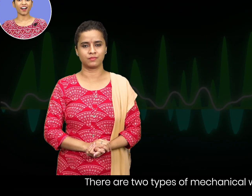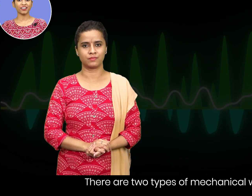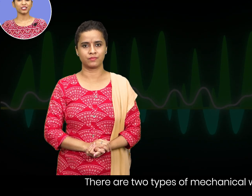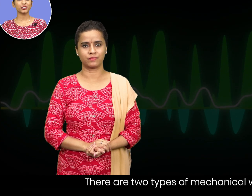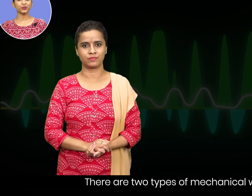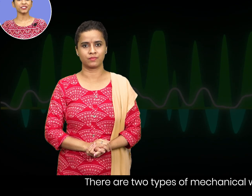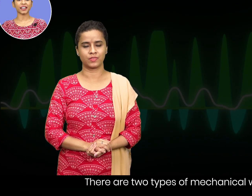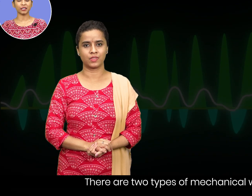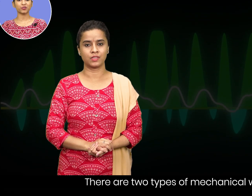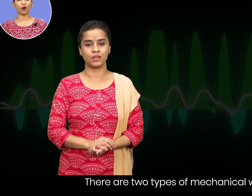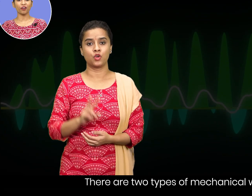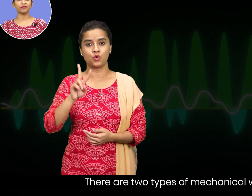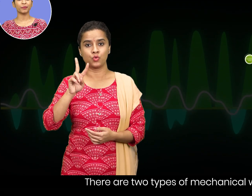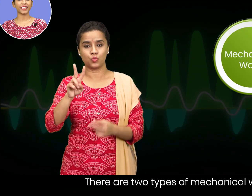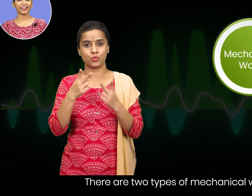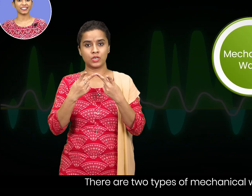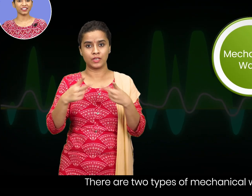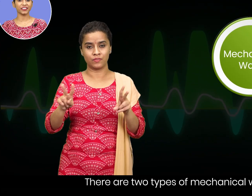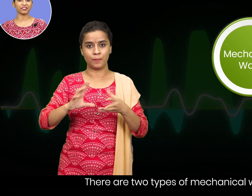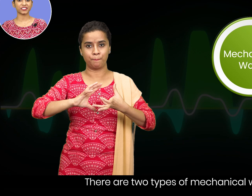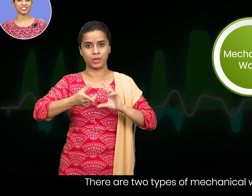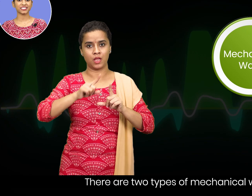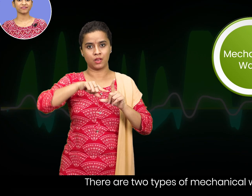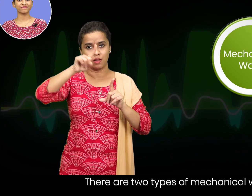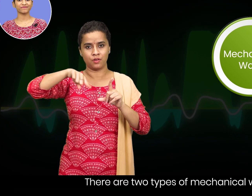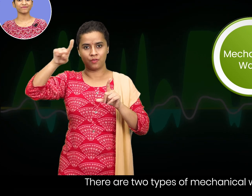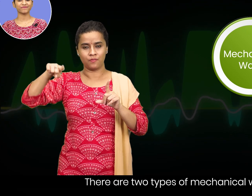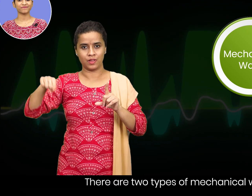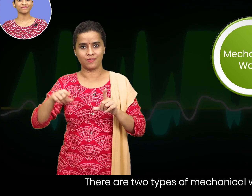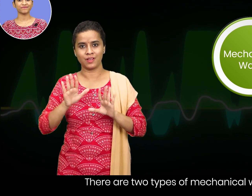There are two types of mechanical waves.